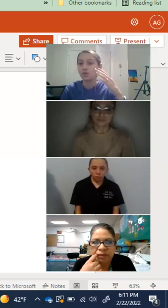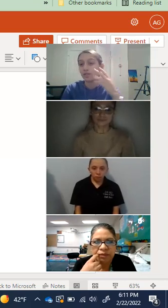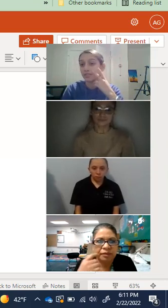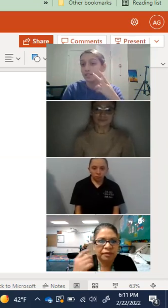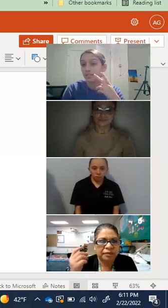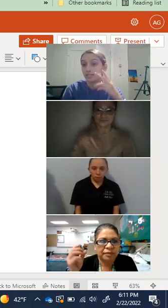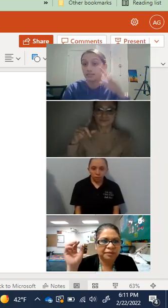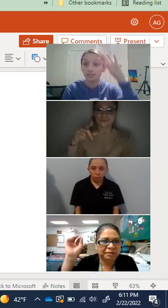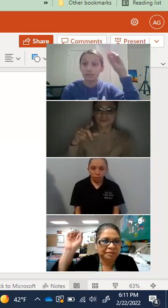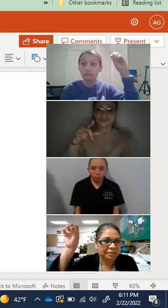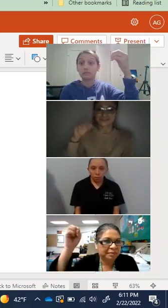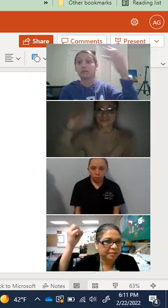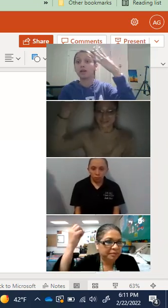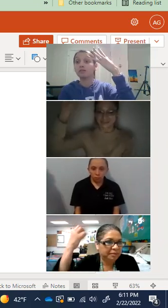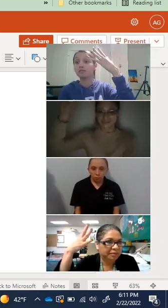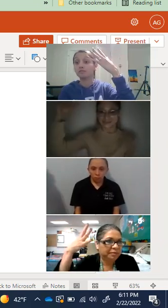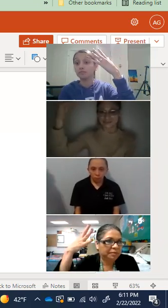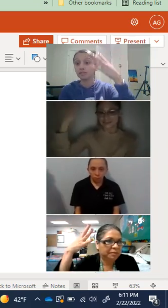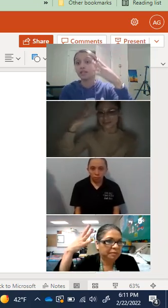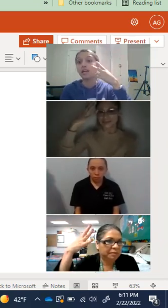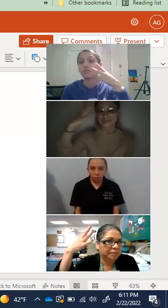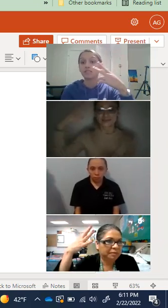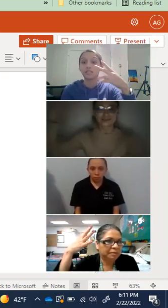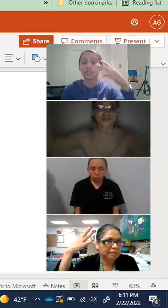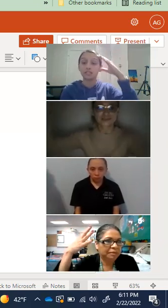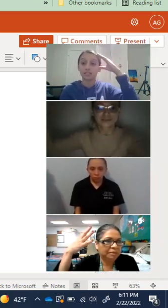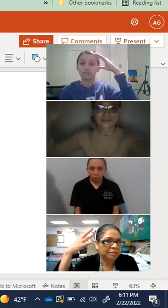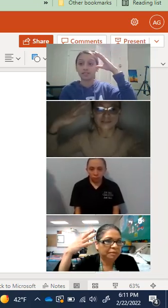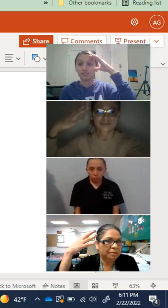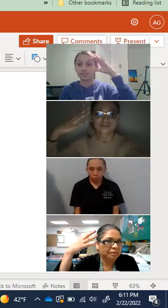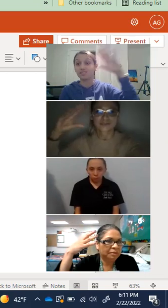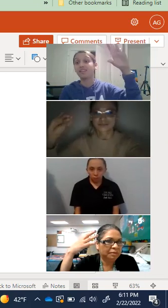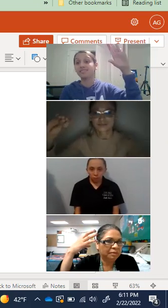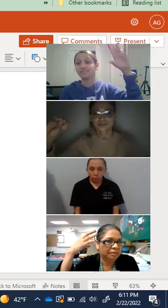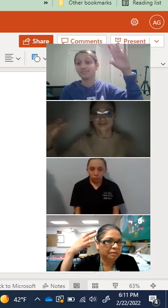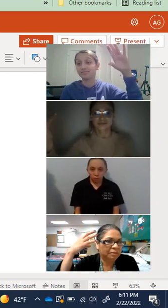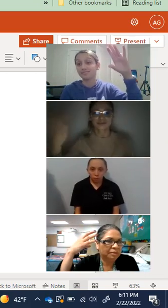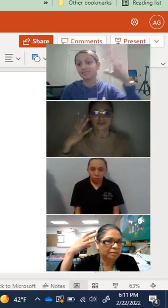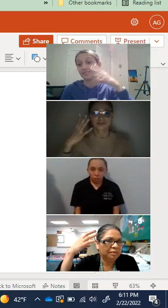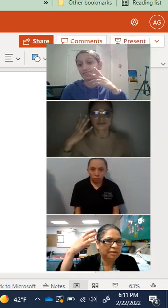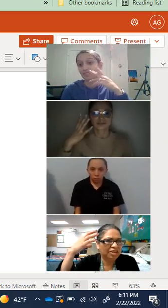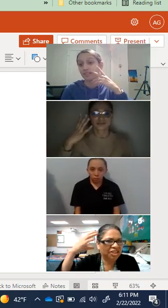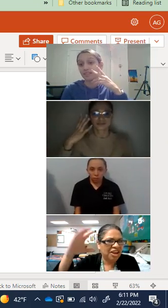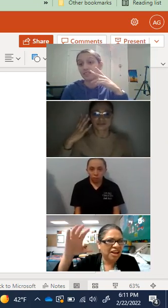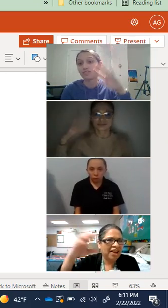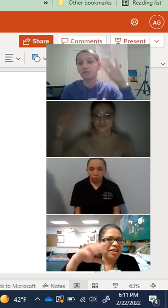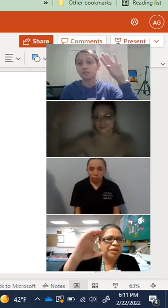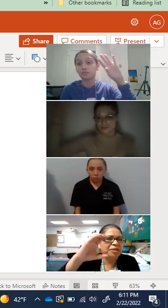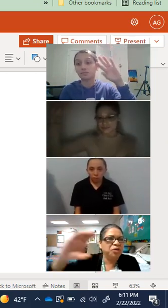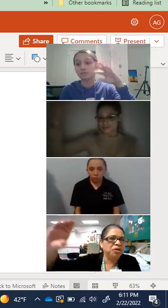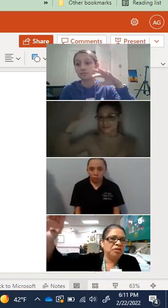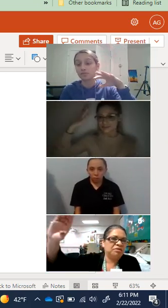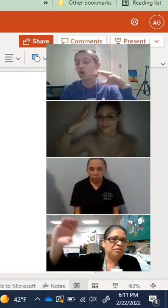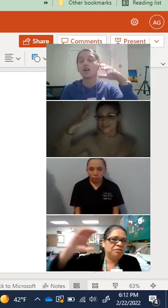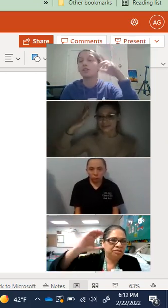Sun. So I've seen sun and I've seen like sun. Sun? I thought that was